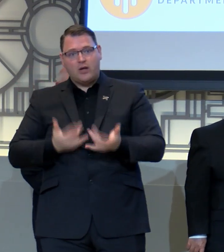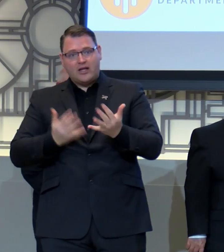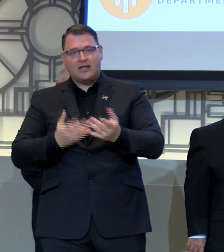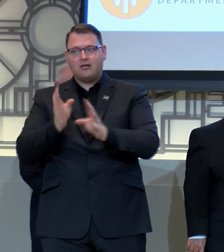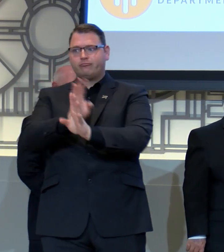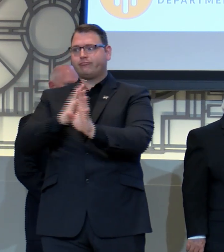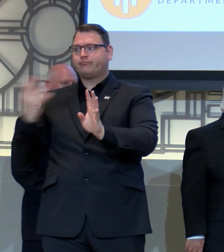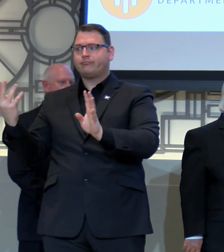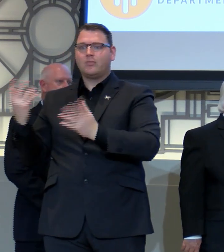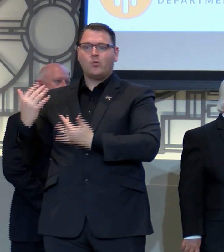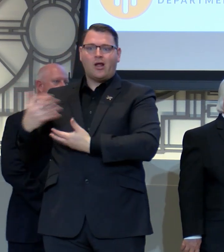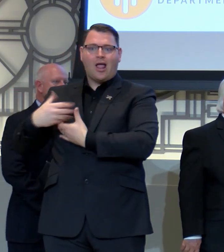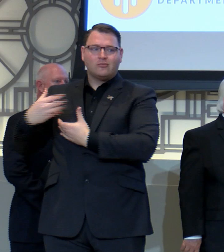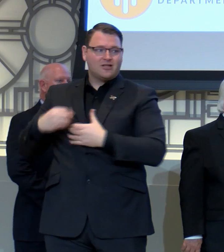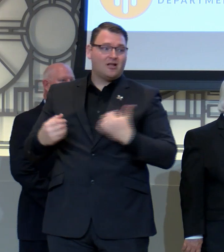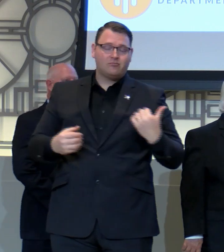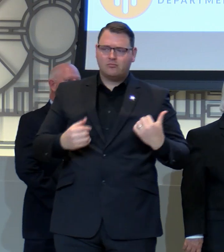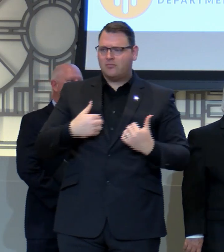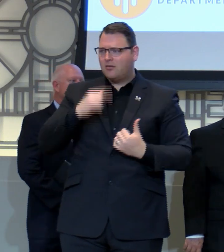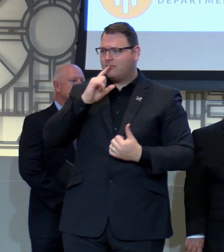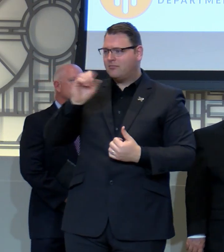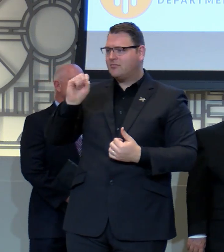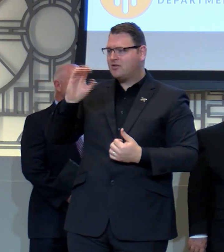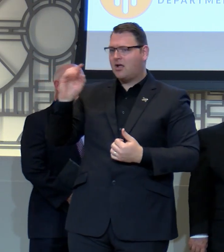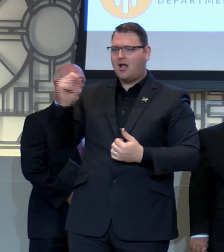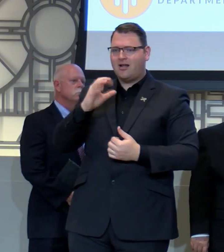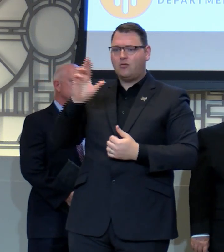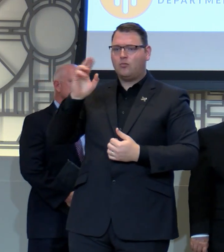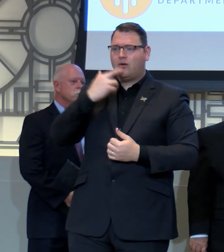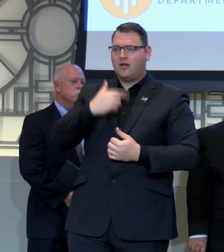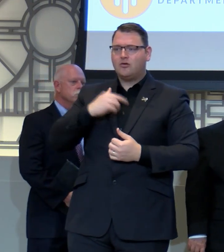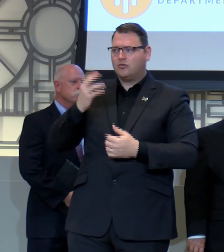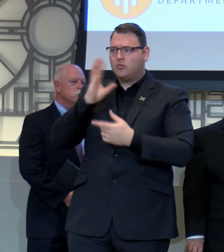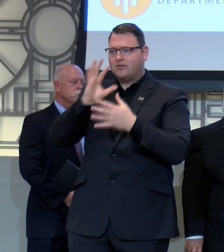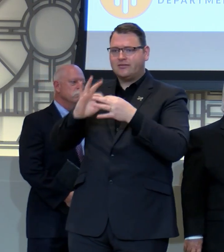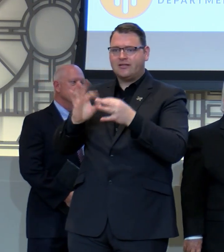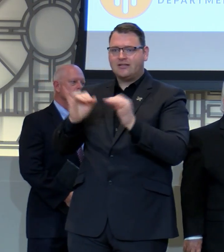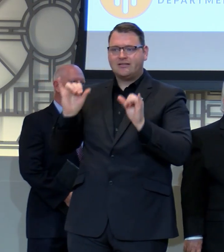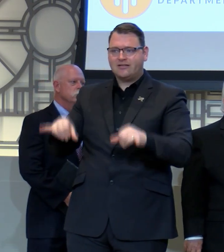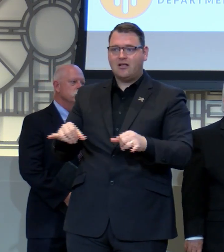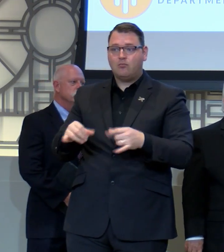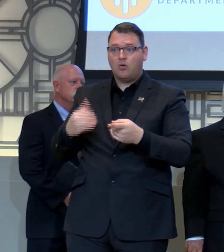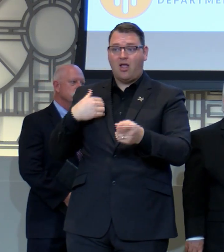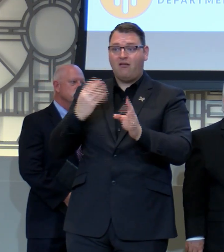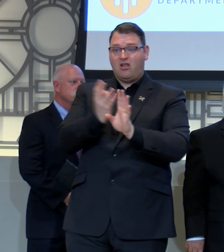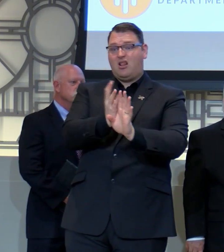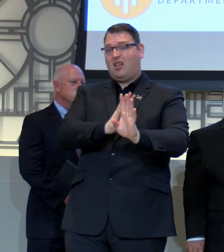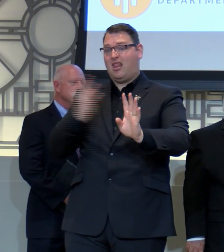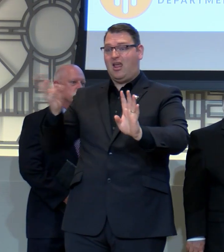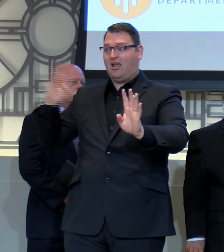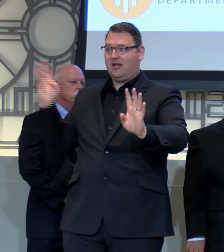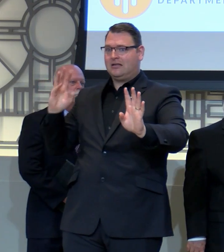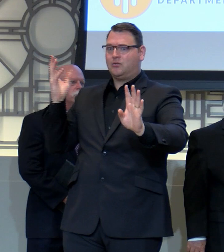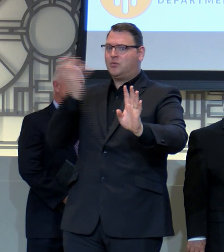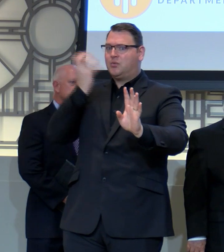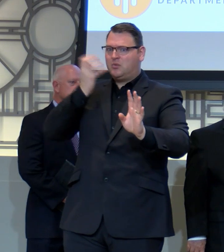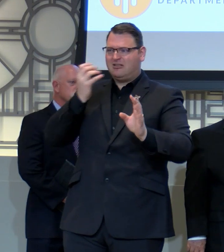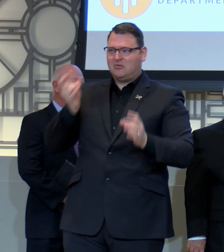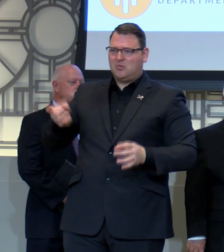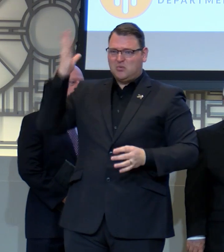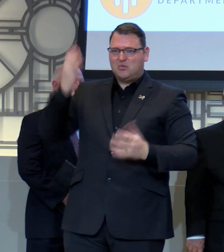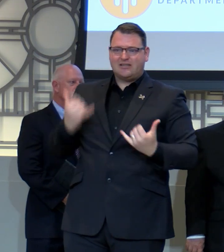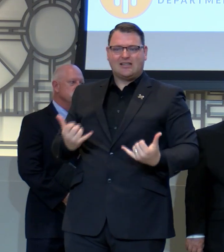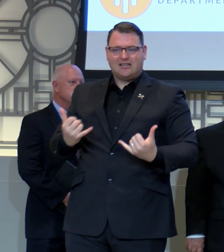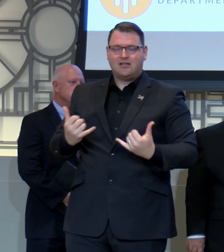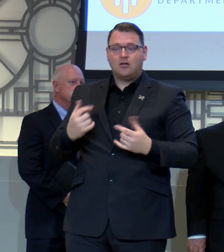be another. Well, I'm sure Scott and Randall's will say the same thing. You can't get lines much bigger than they already are. So I will tell you that we've been